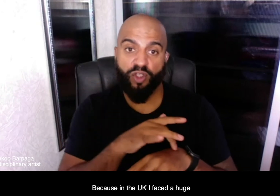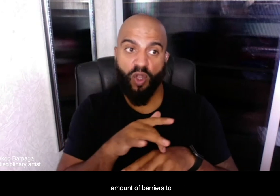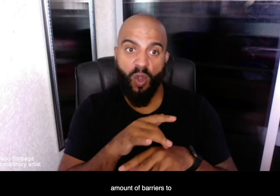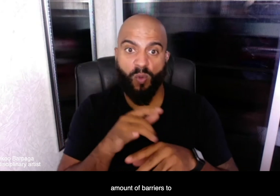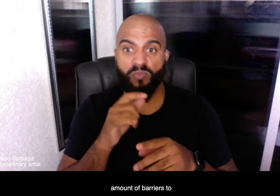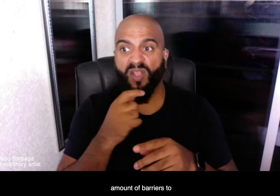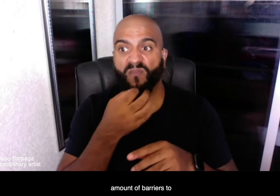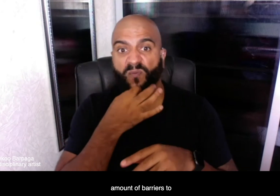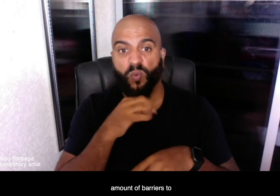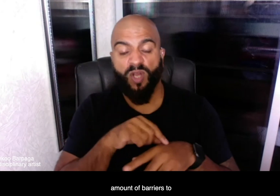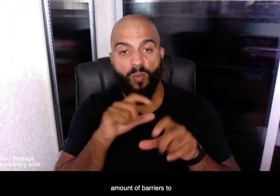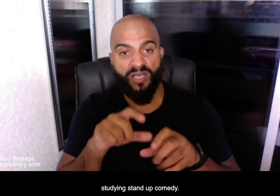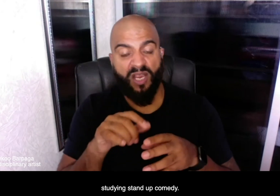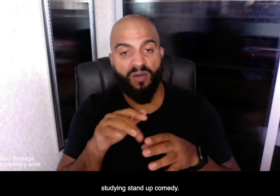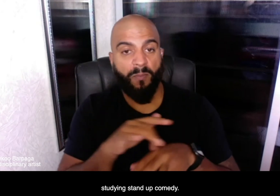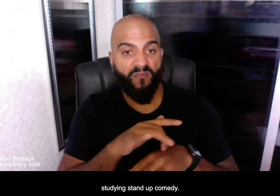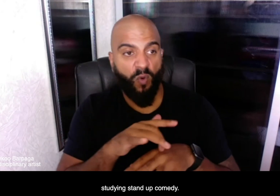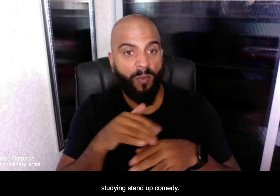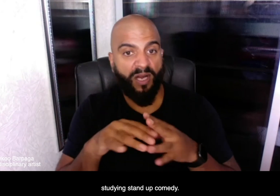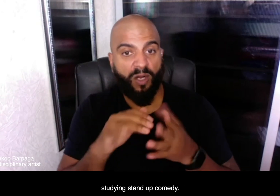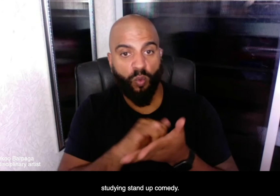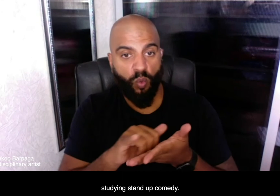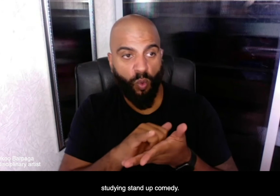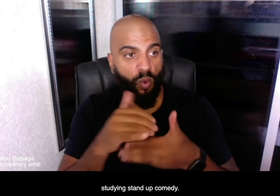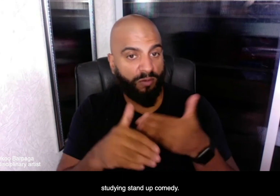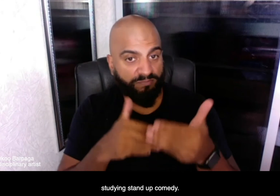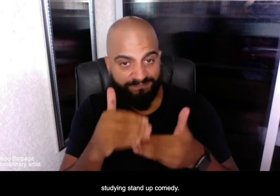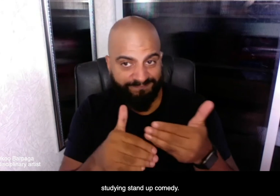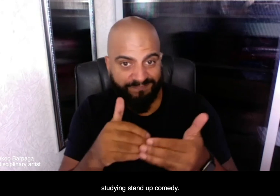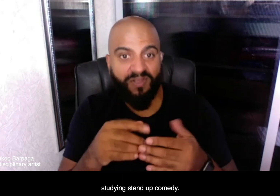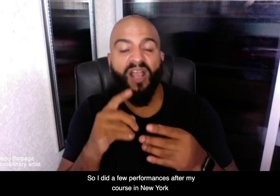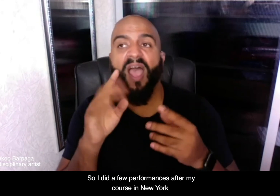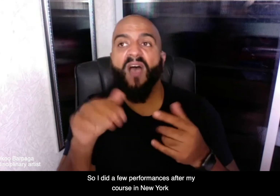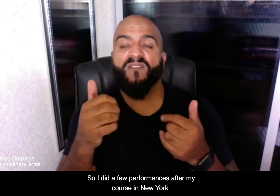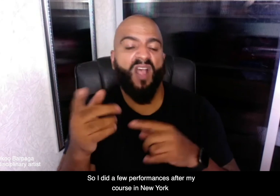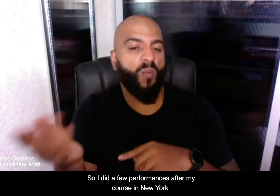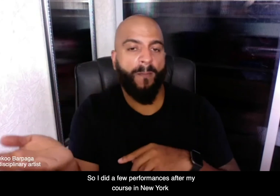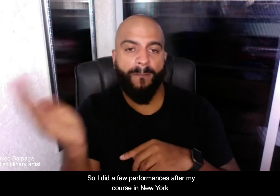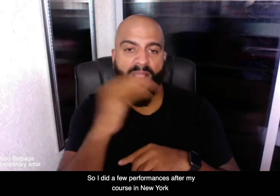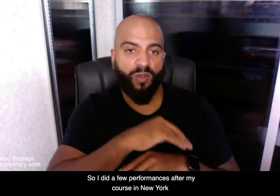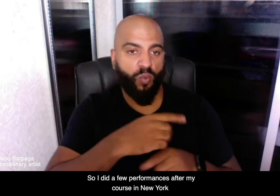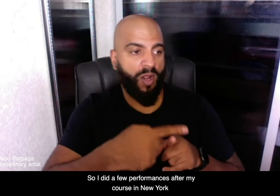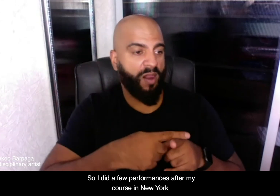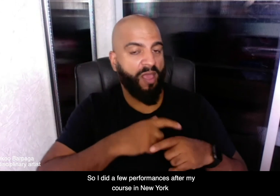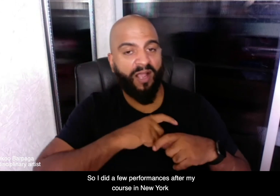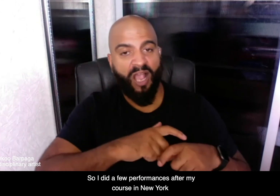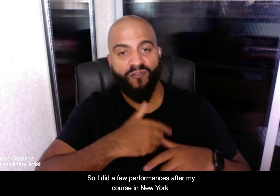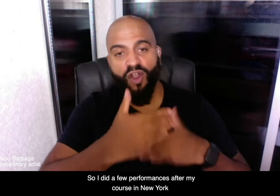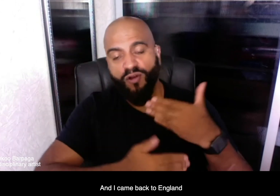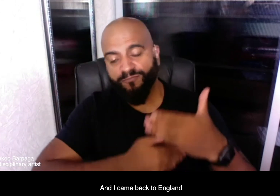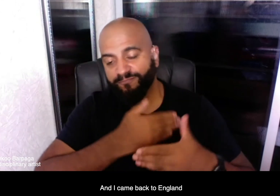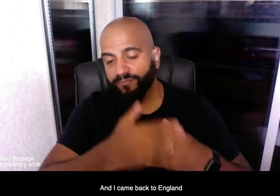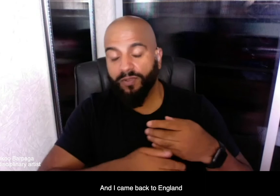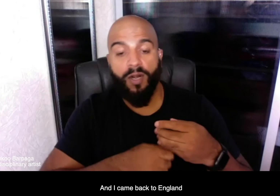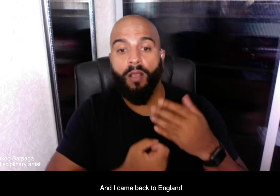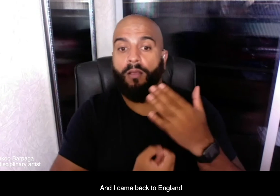of barriers to studying stand-up comedy. So I did a few performances after my course in New York, and I came back